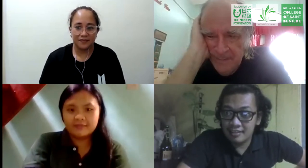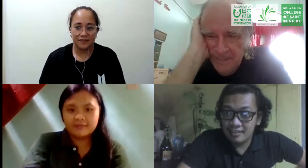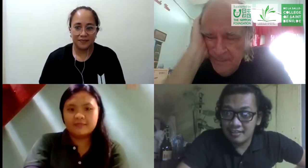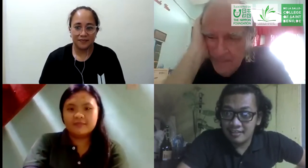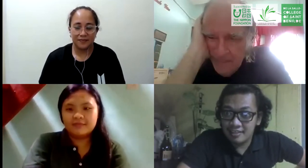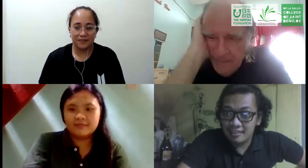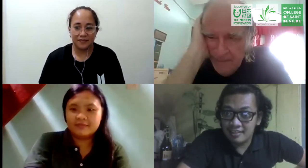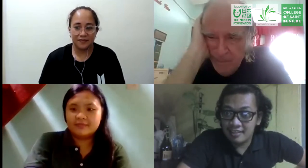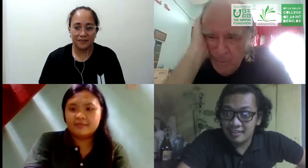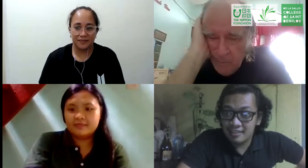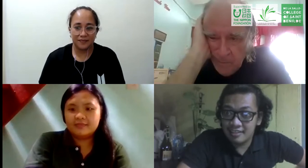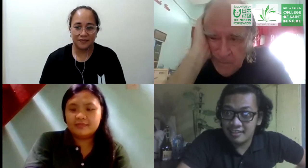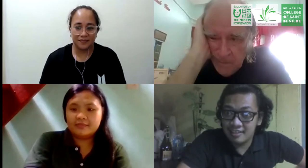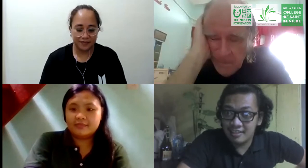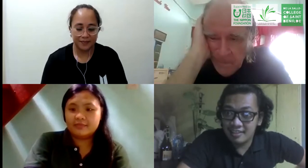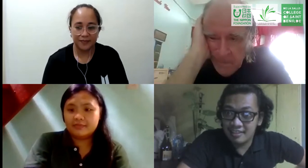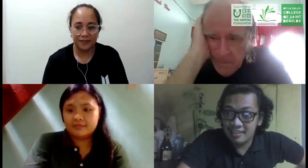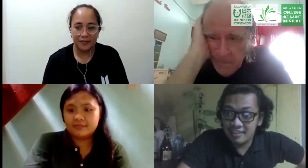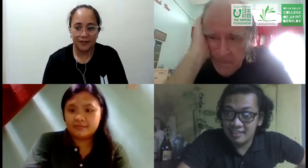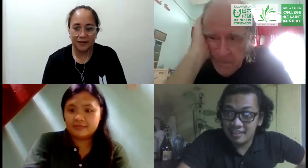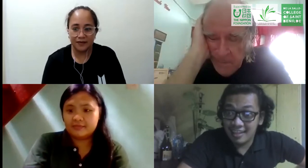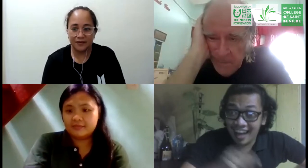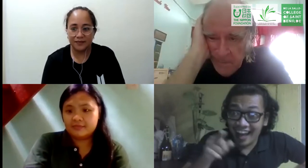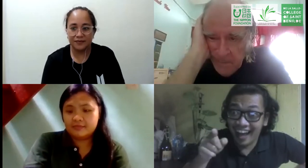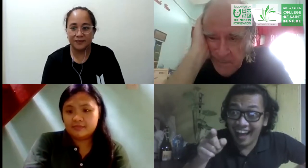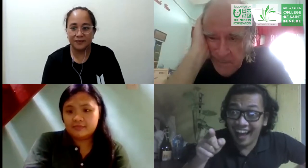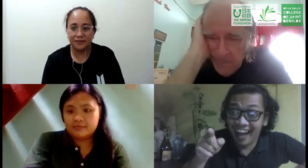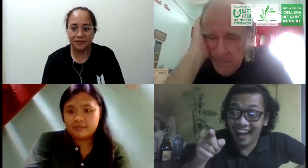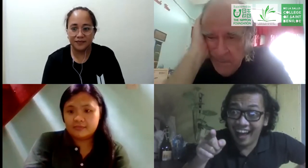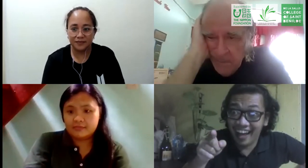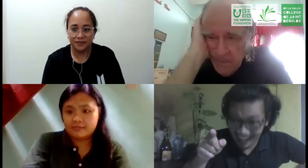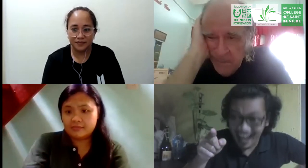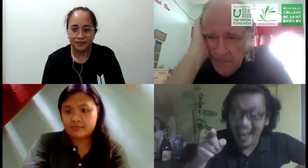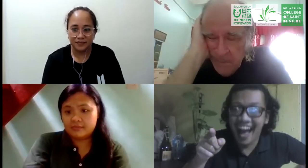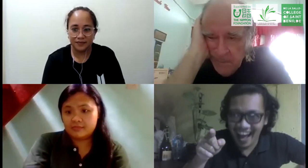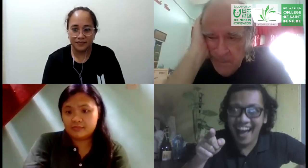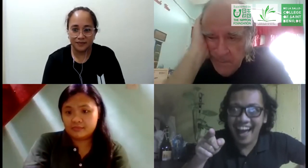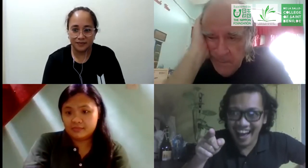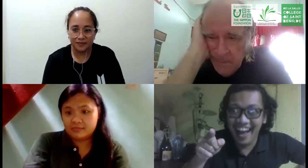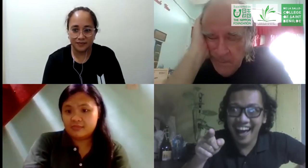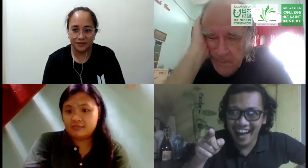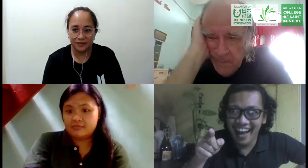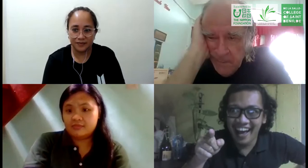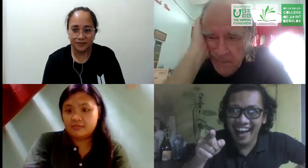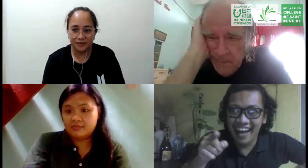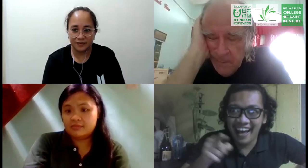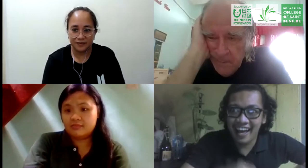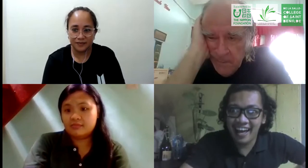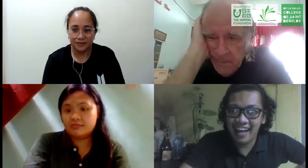Jasmine's nodding her head. Shaq is saying, okay, we have the one-handed signs. The two-handed signs for each lesson is not